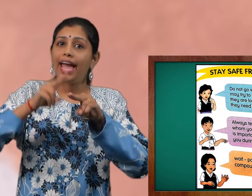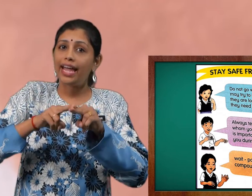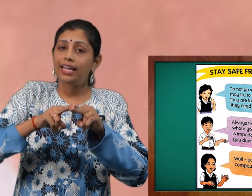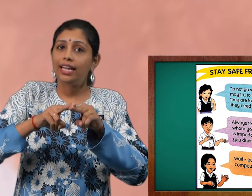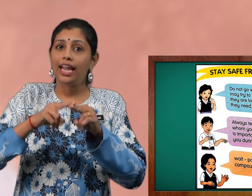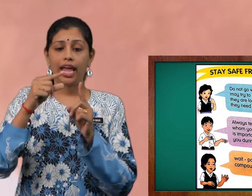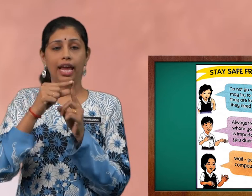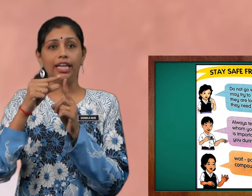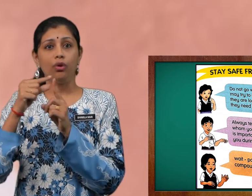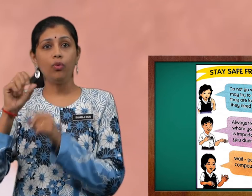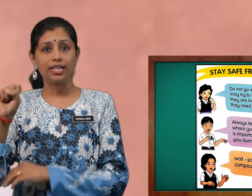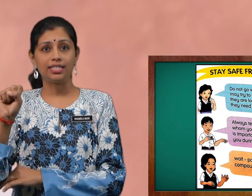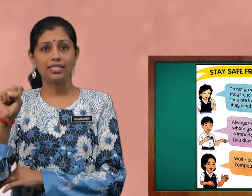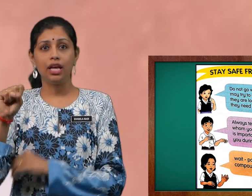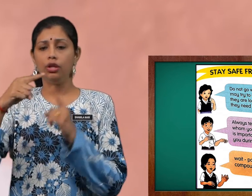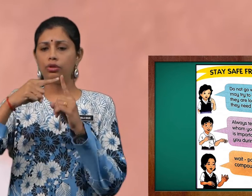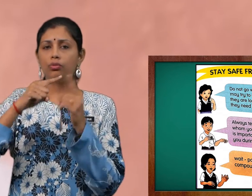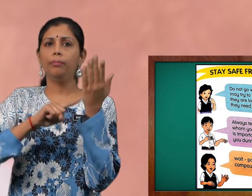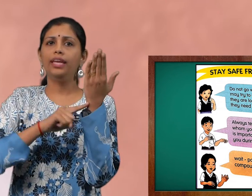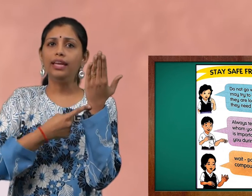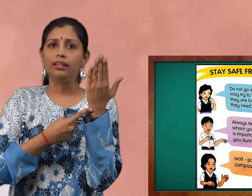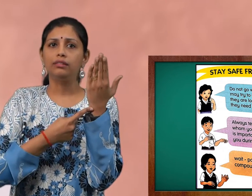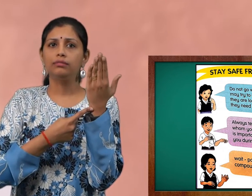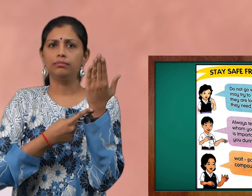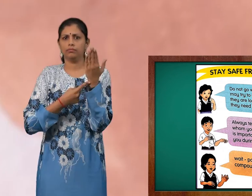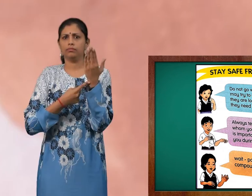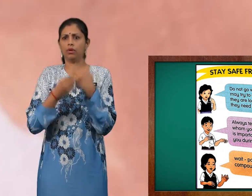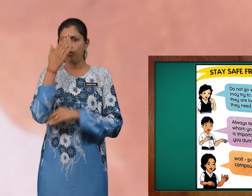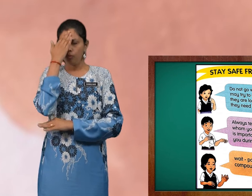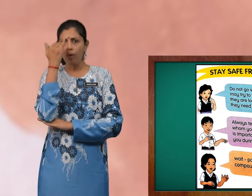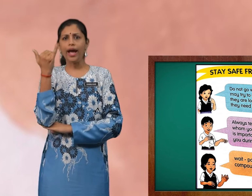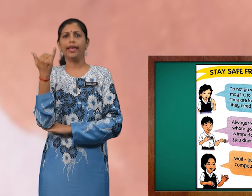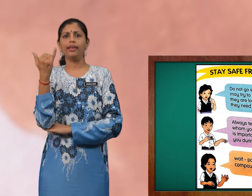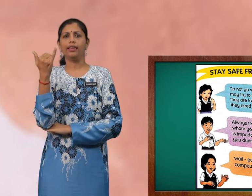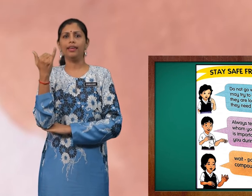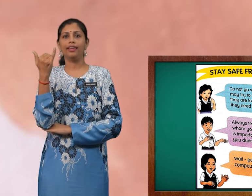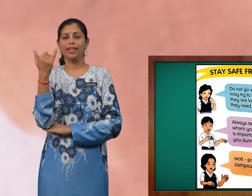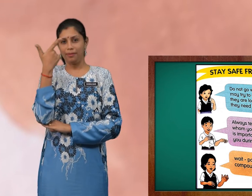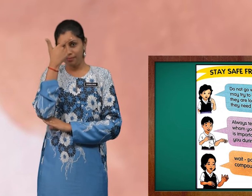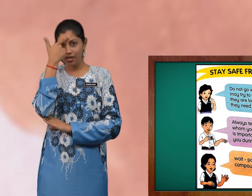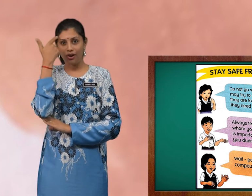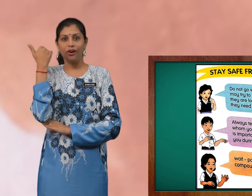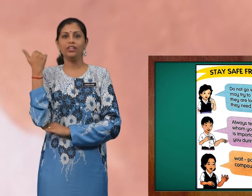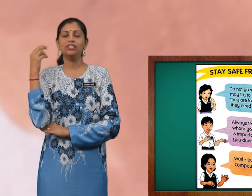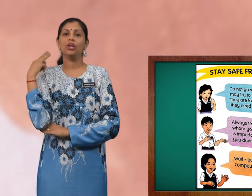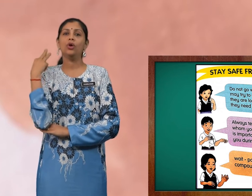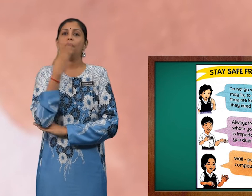add any words to begin. Why? Because